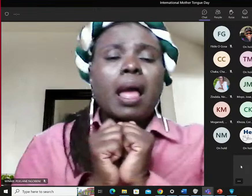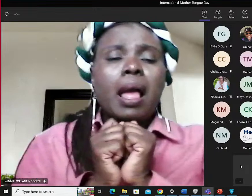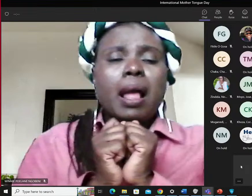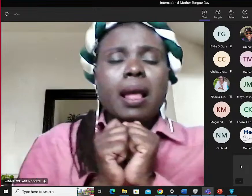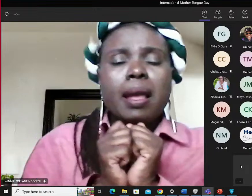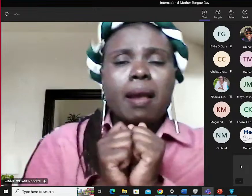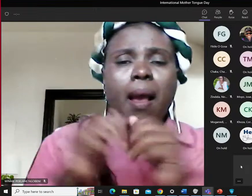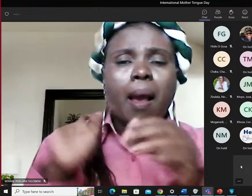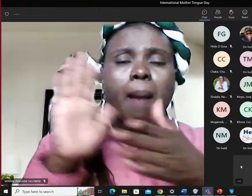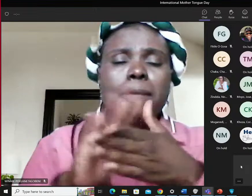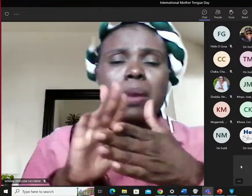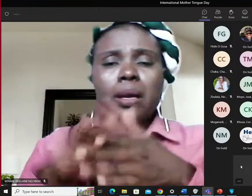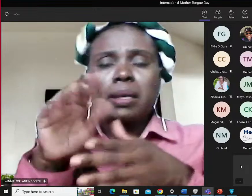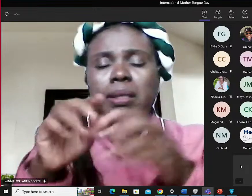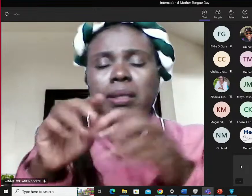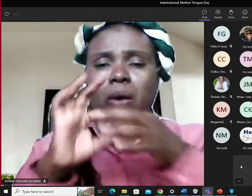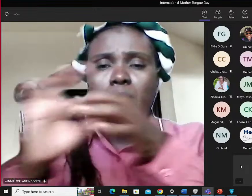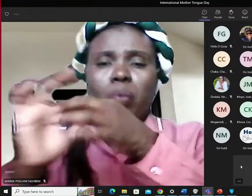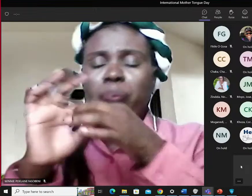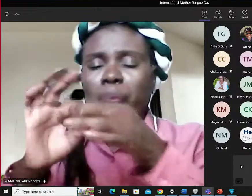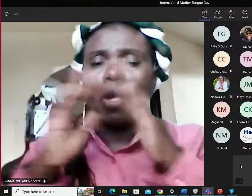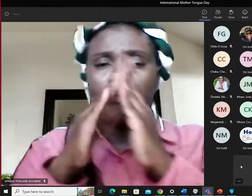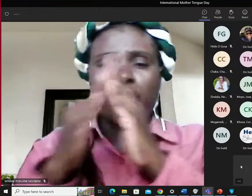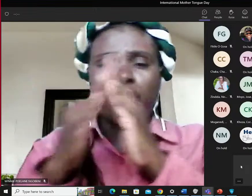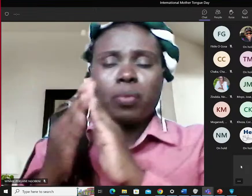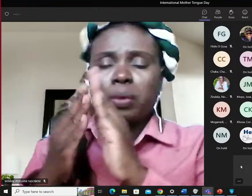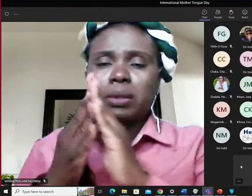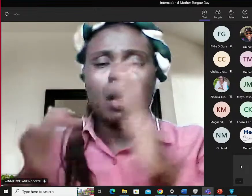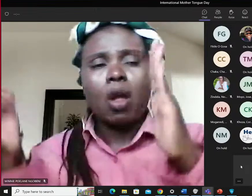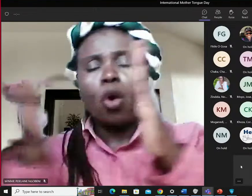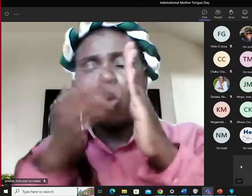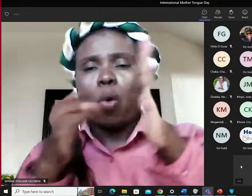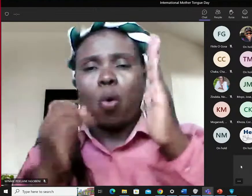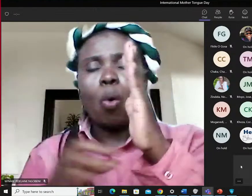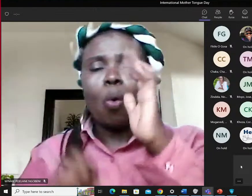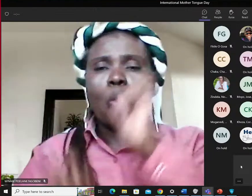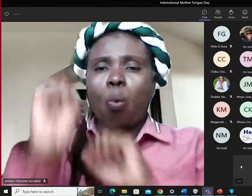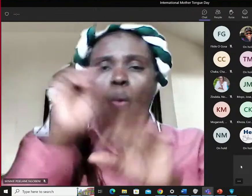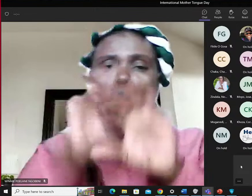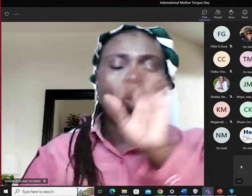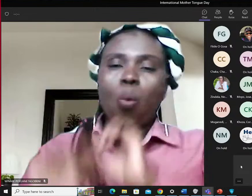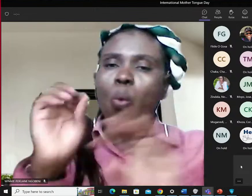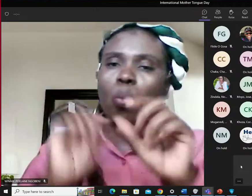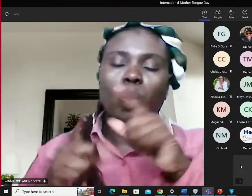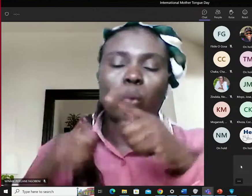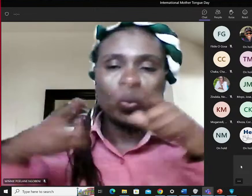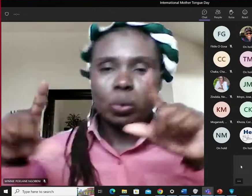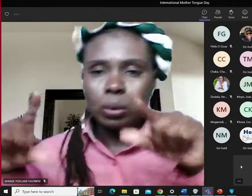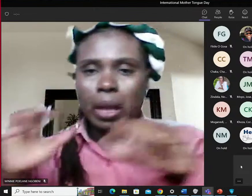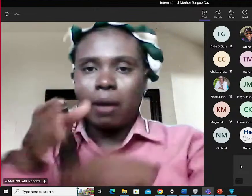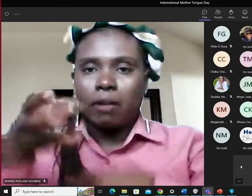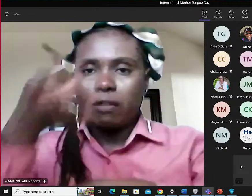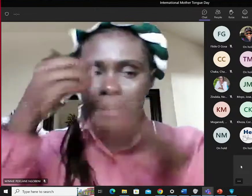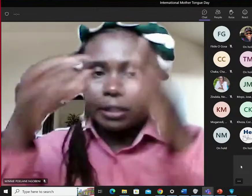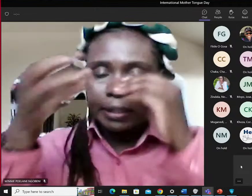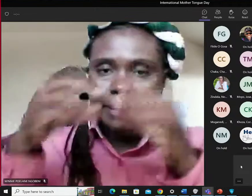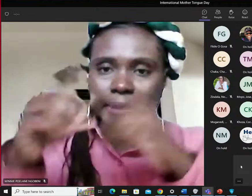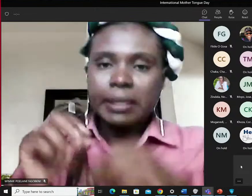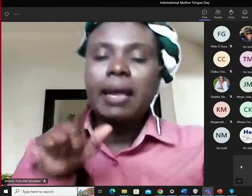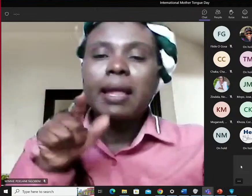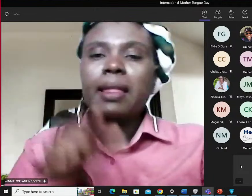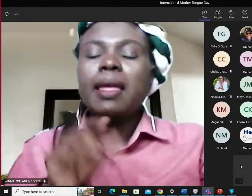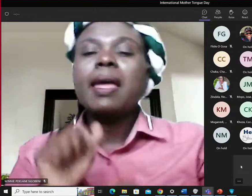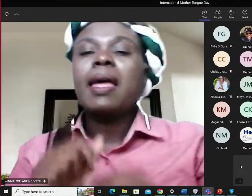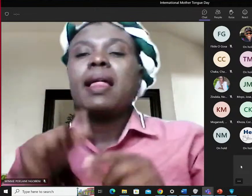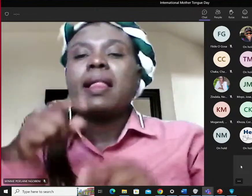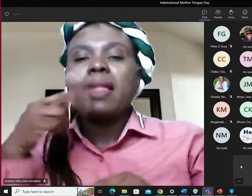community engagement, the teaching robotics and so on. But now I want to fast track as the last part of my presentation